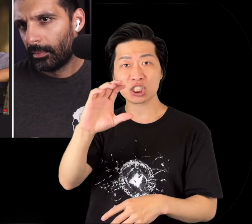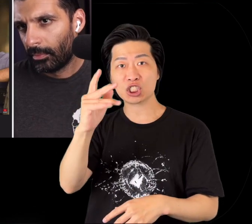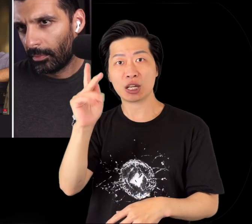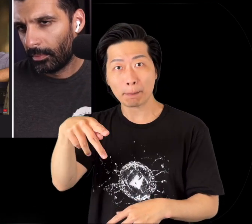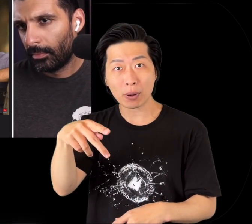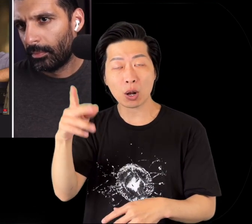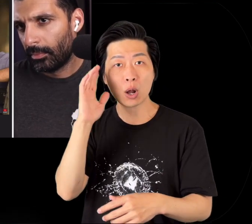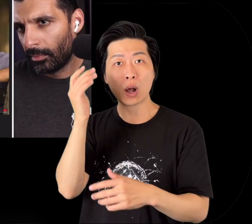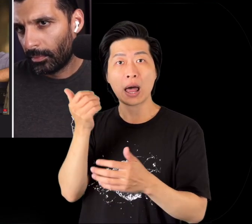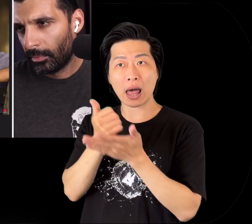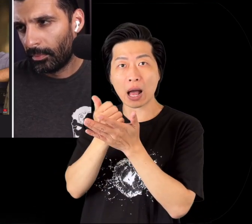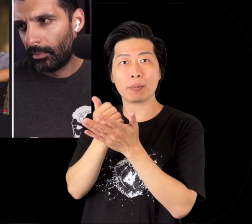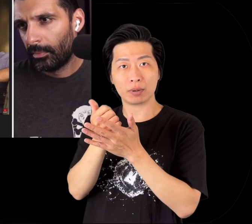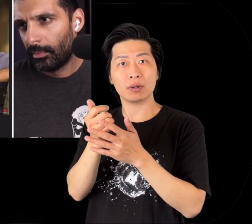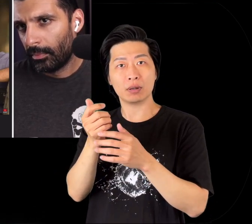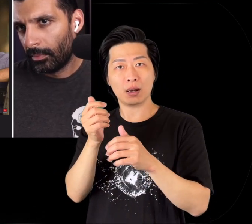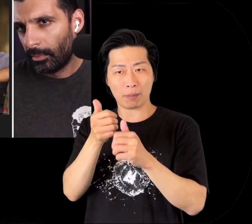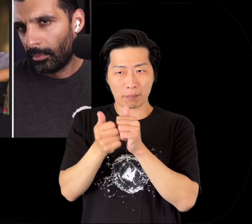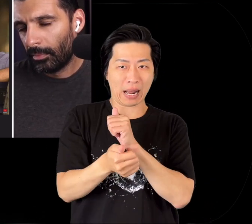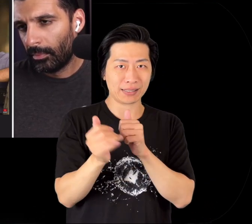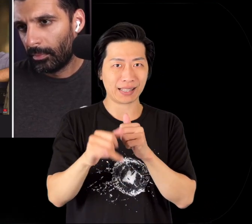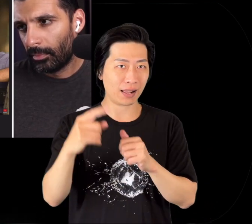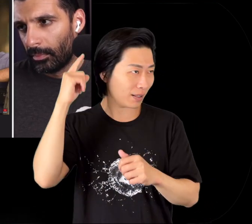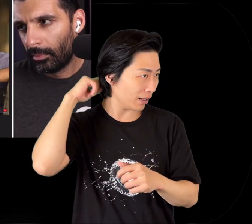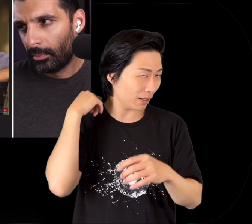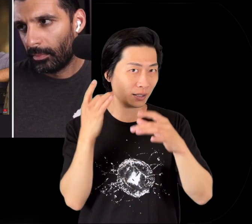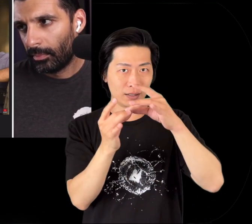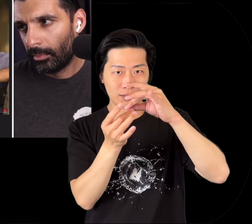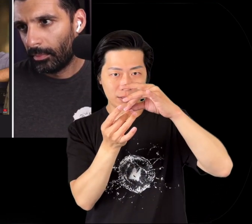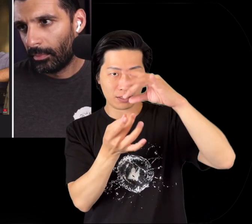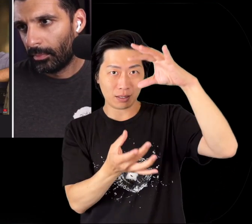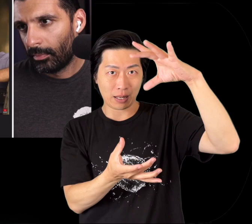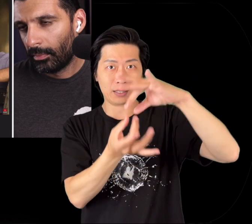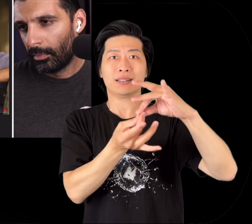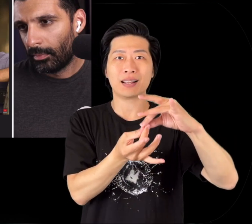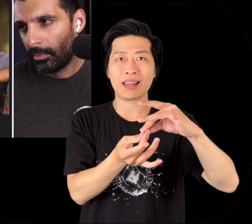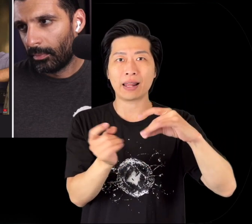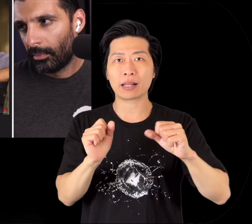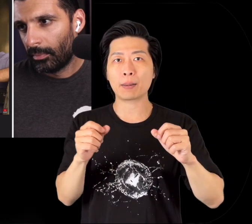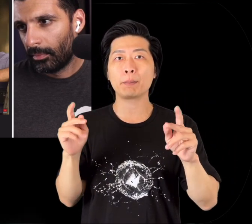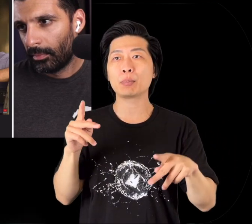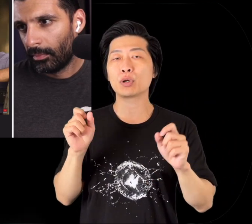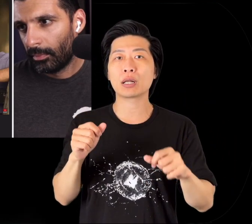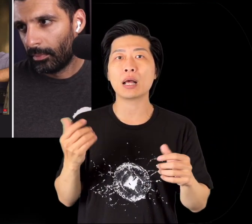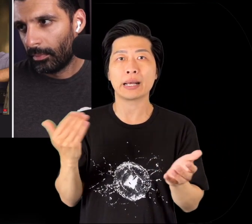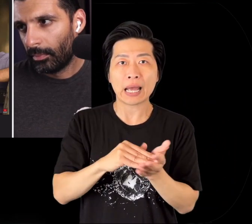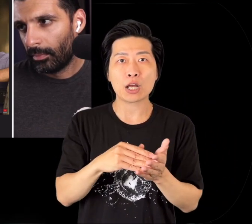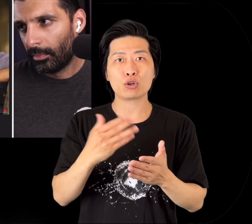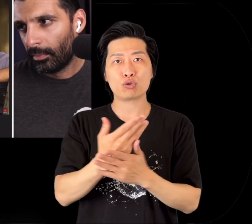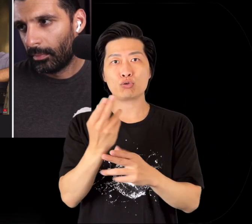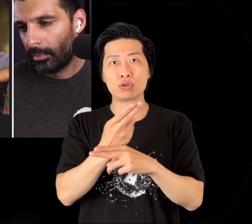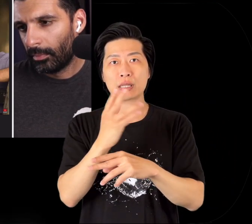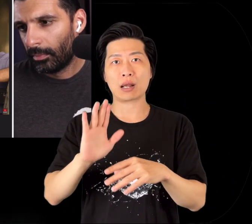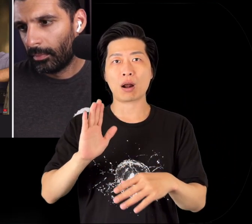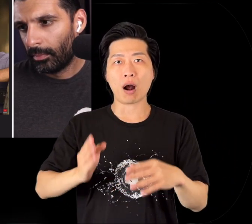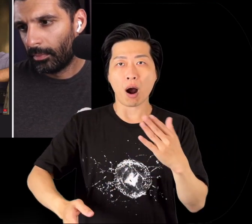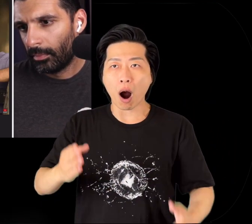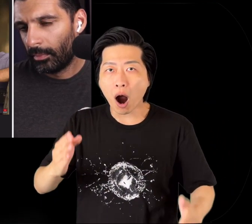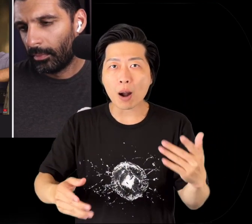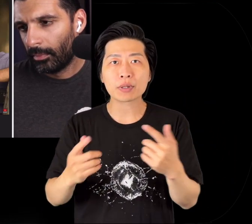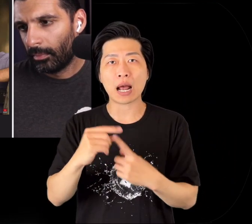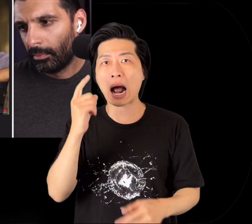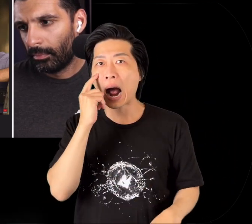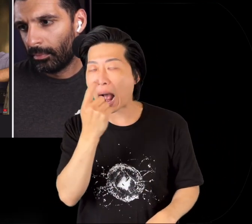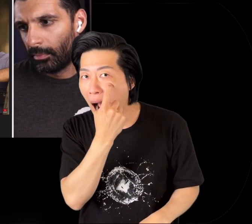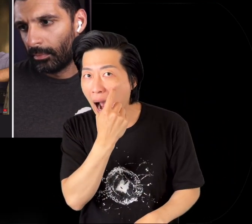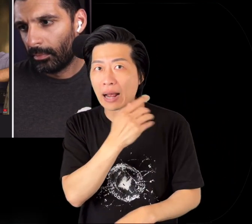their spinal cord or the glitch in their system. And so we'll be able to have people be able to use their arms or